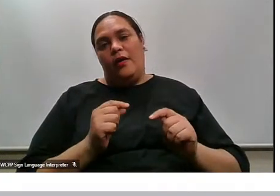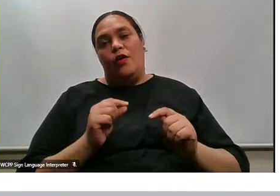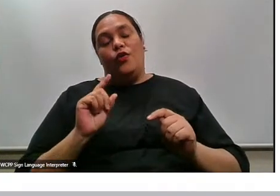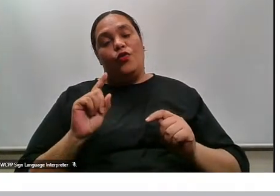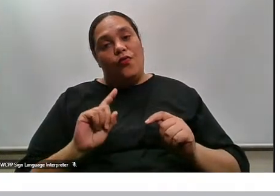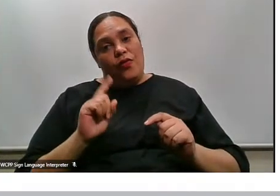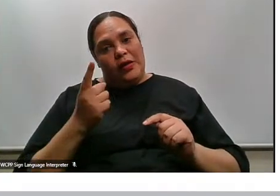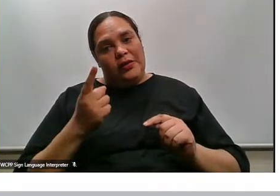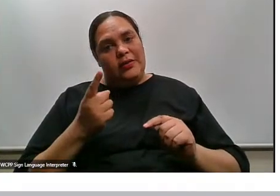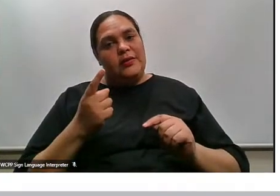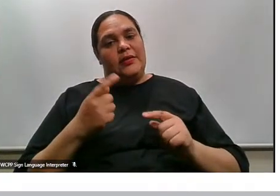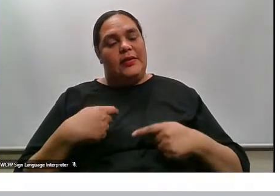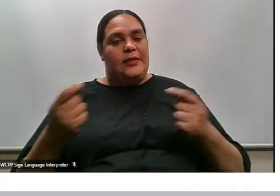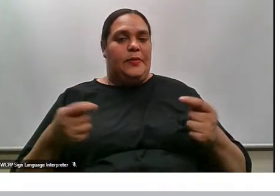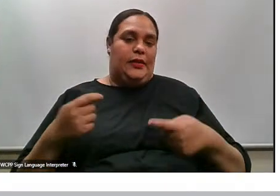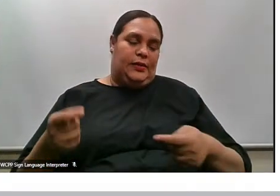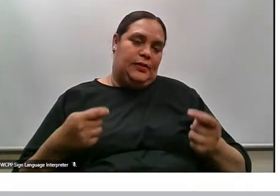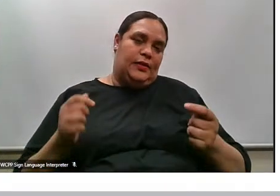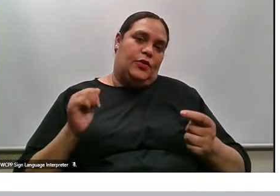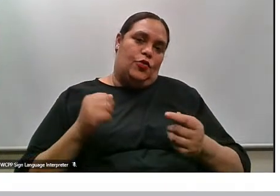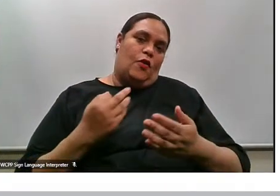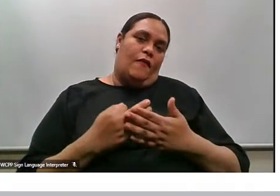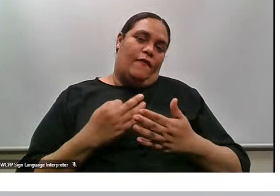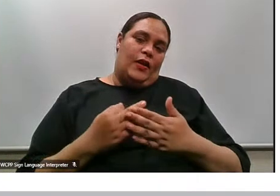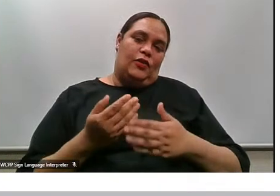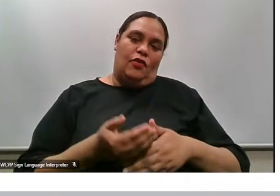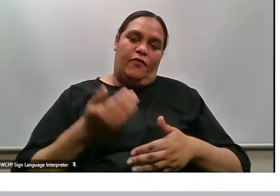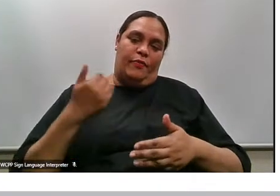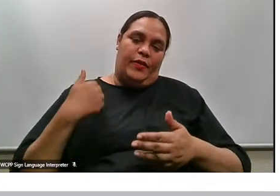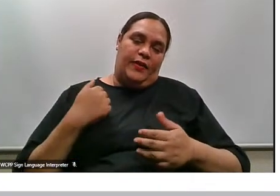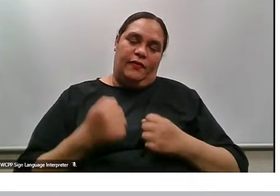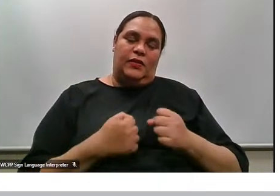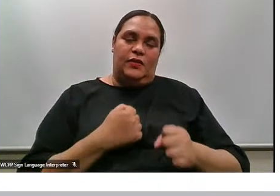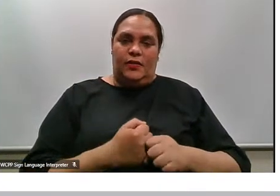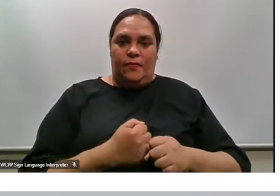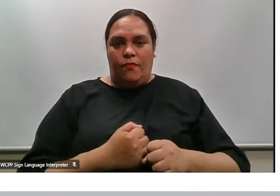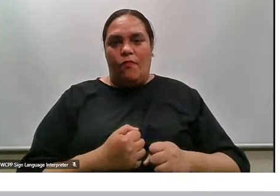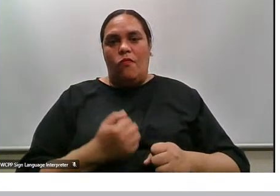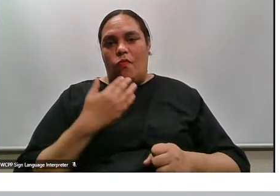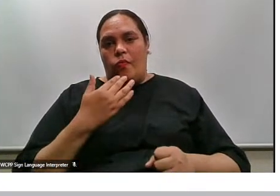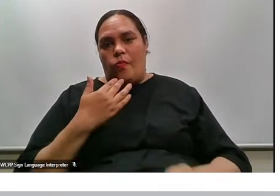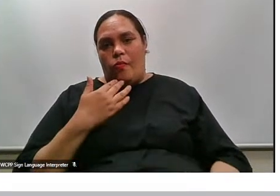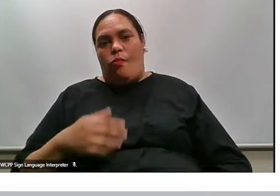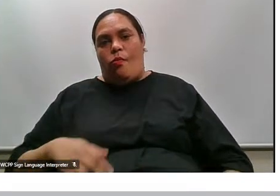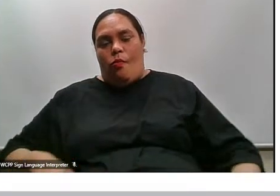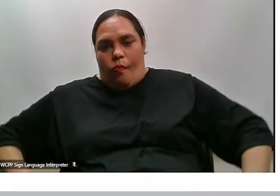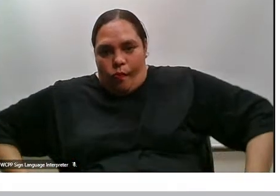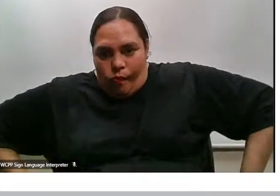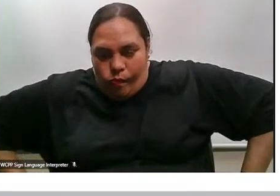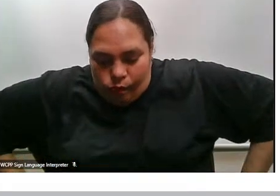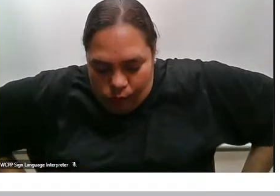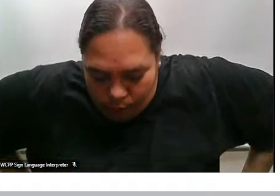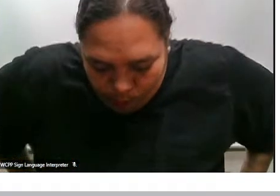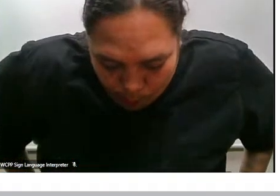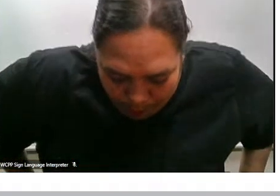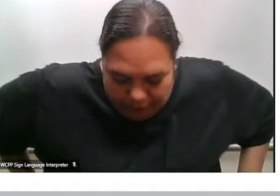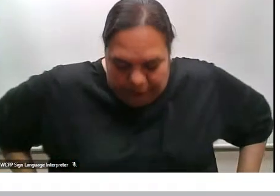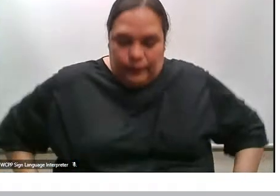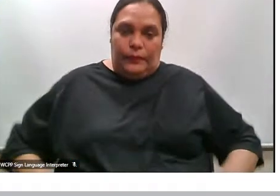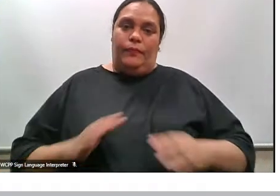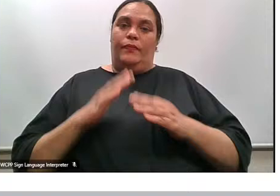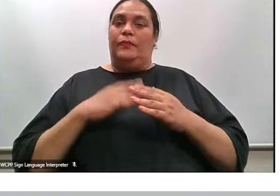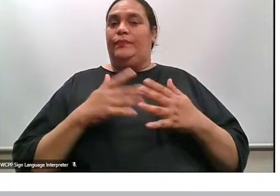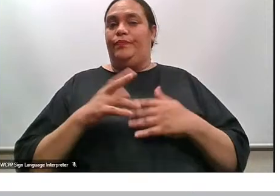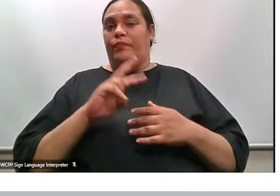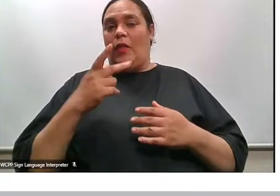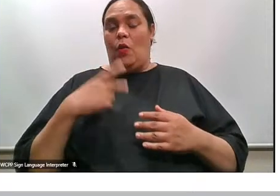first spend the funds of the previous year. Thank you. I'm not sure if anyone wants to add, even if